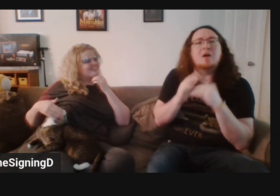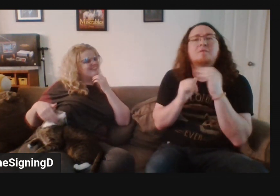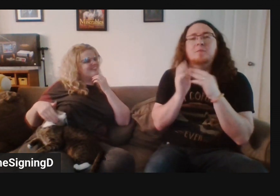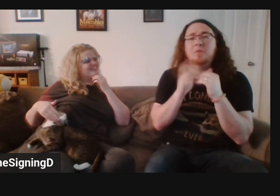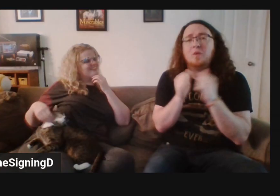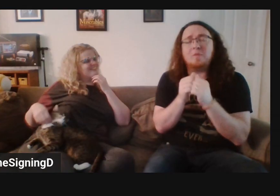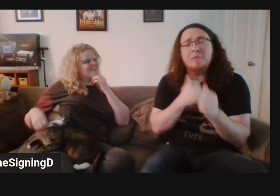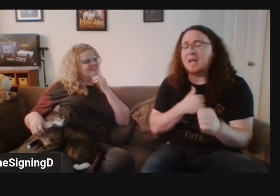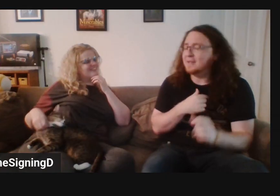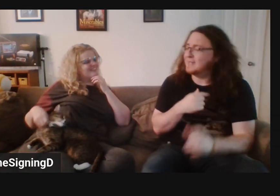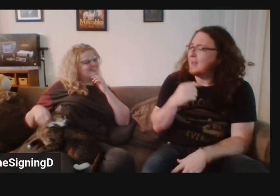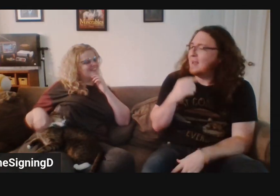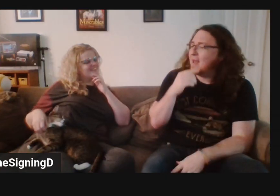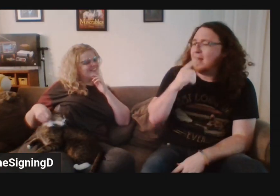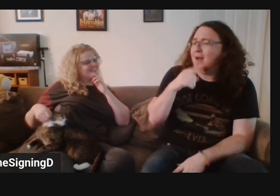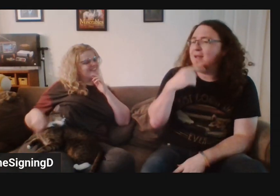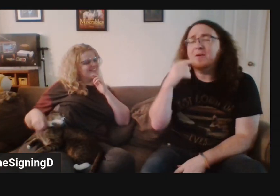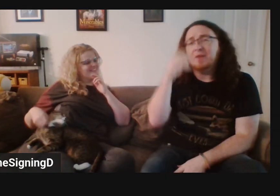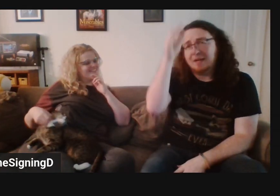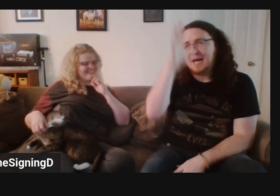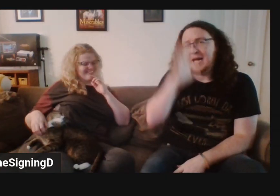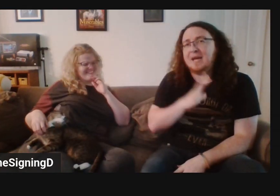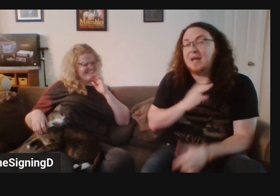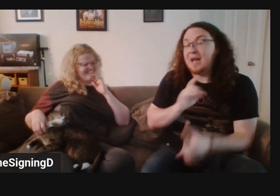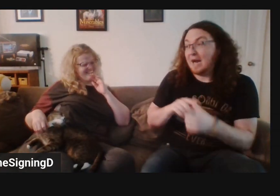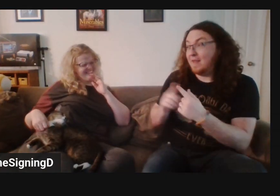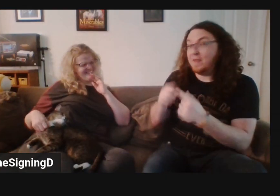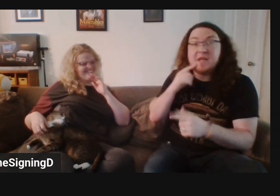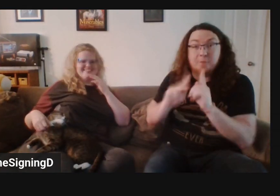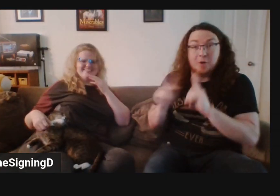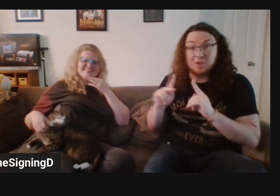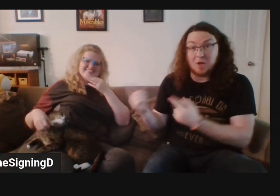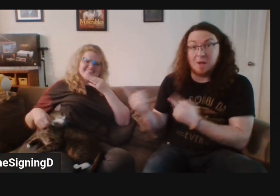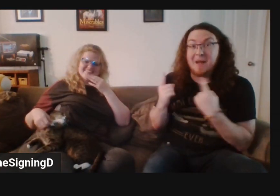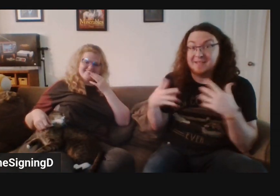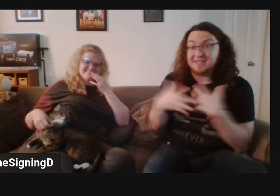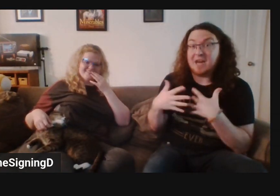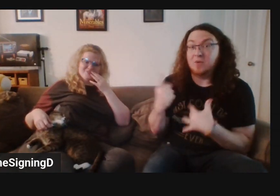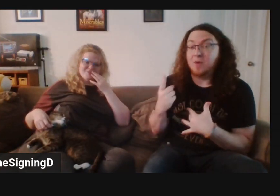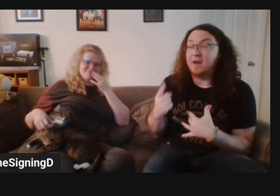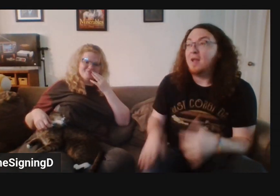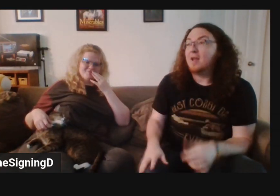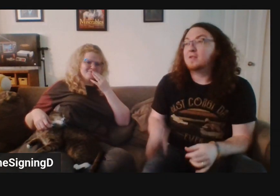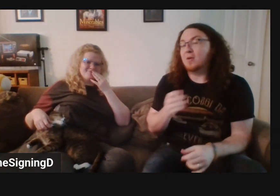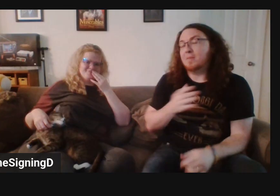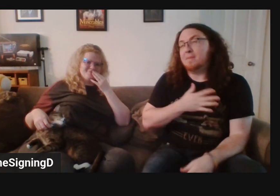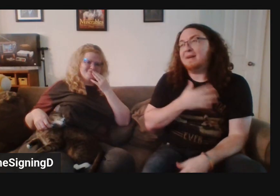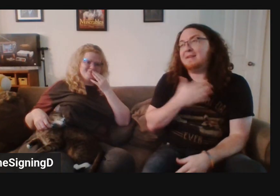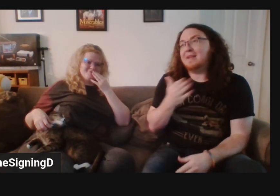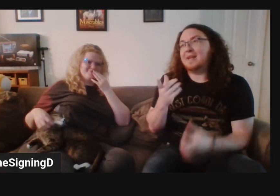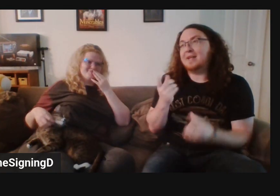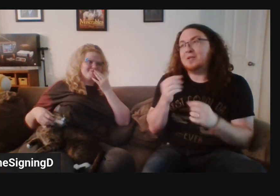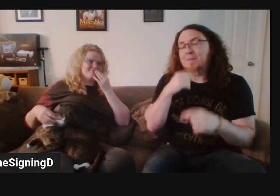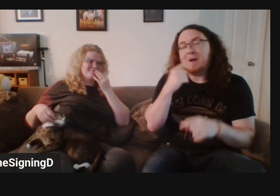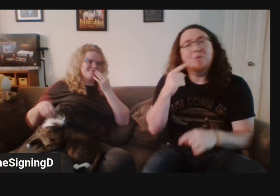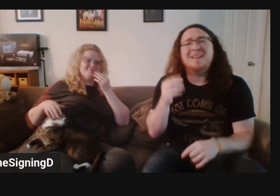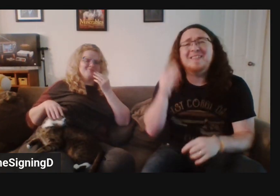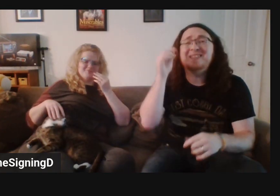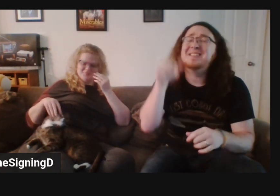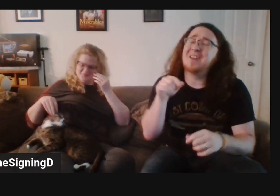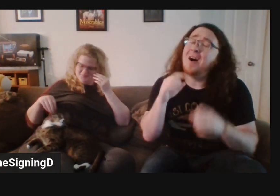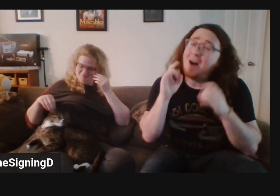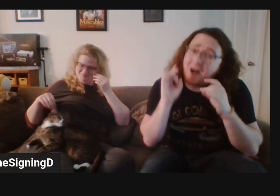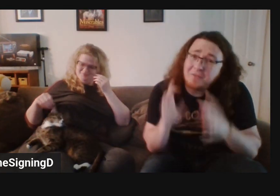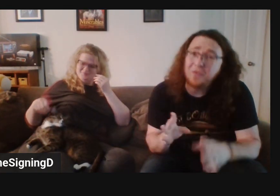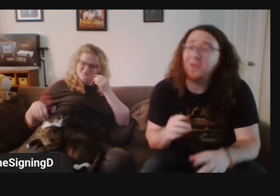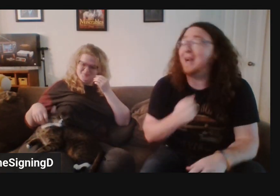they are comfortable with me as a hearing guy. And then the deaf person will come back, the scary one. So my thing that I do in public, and